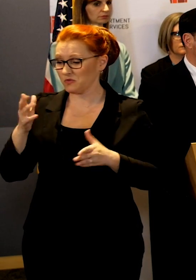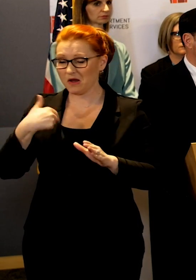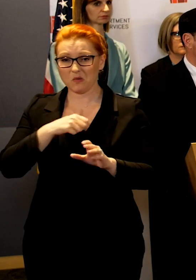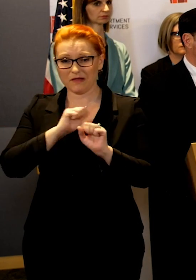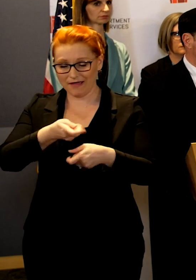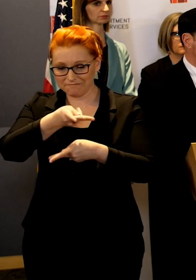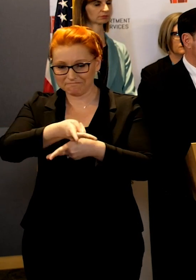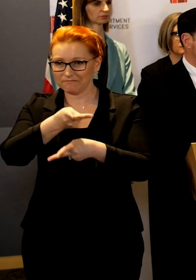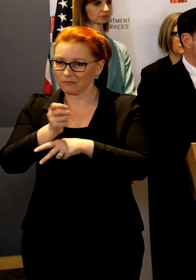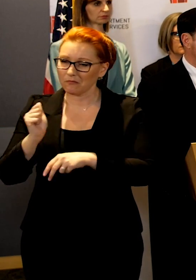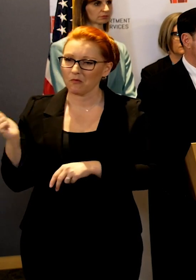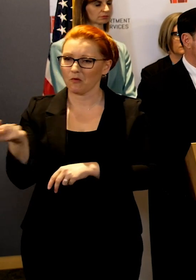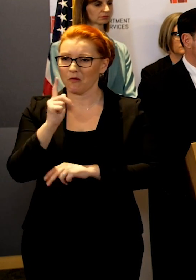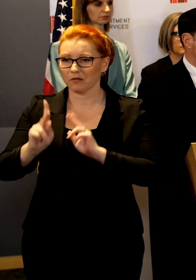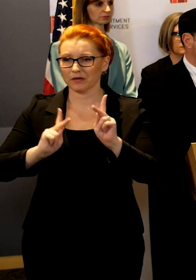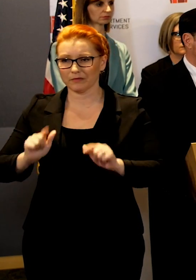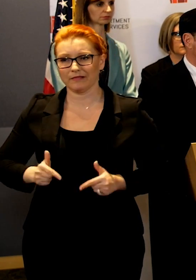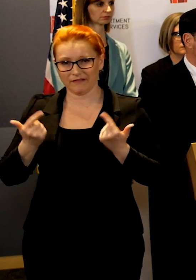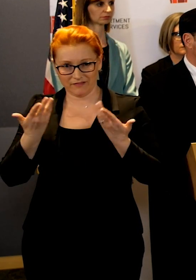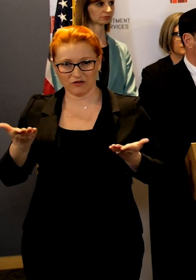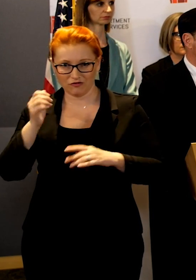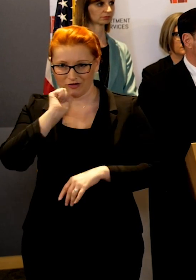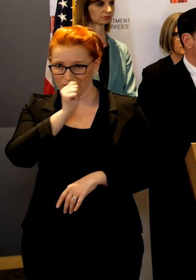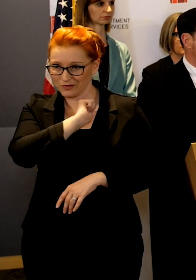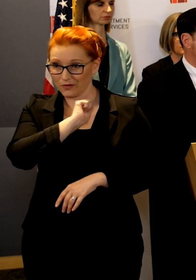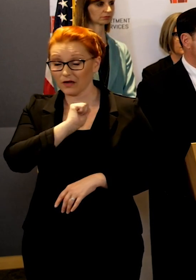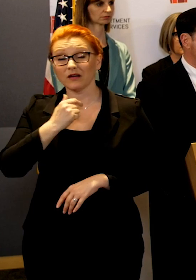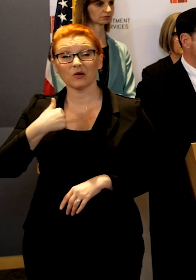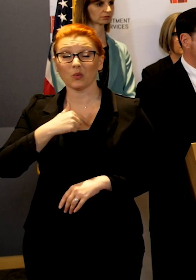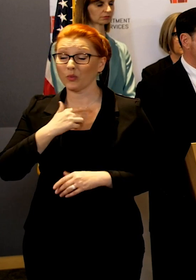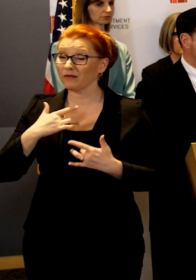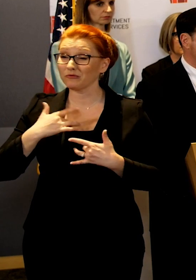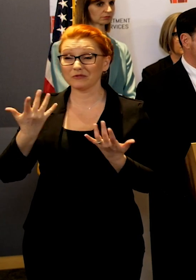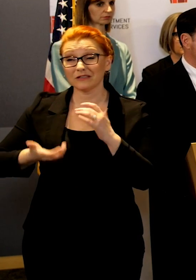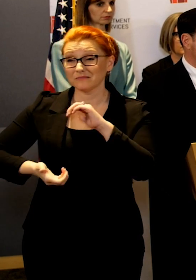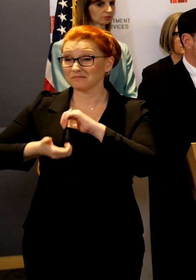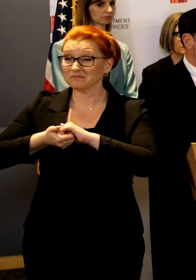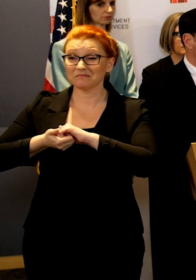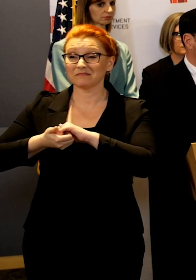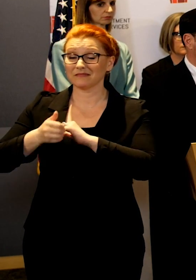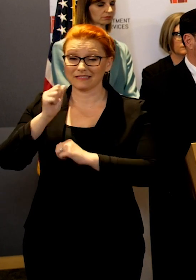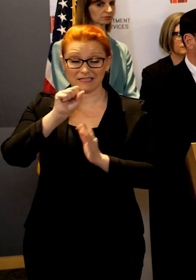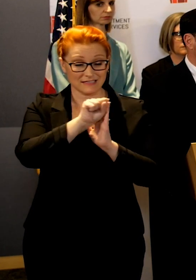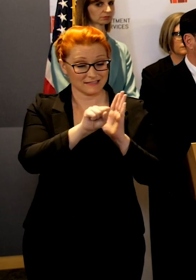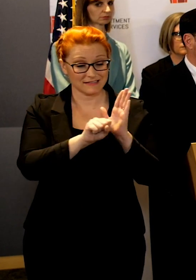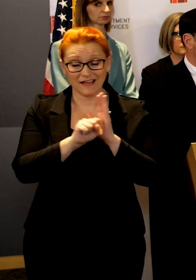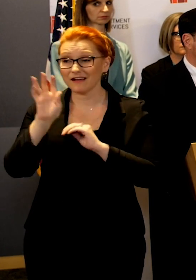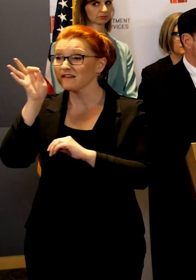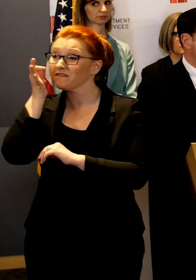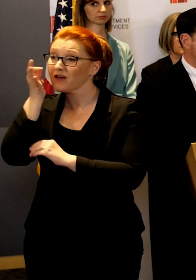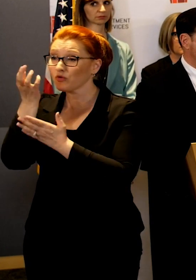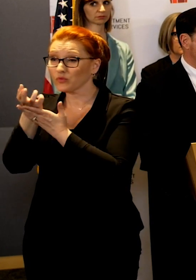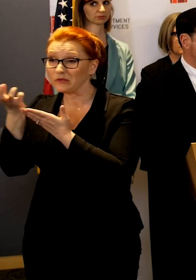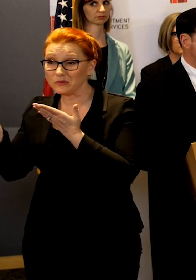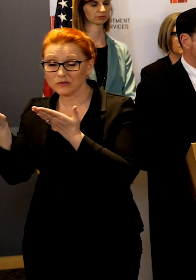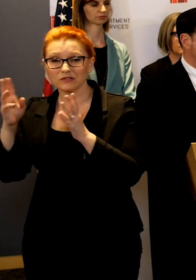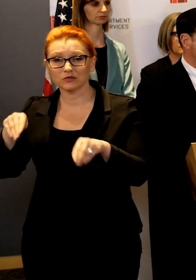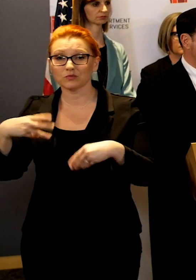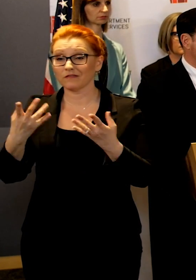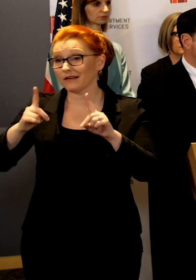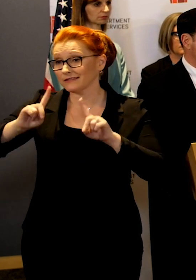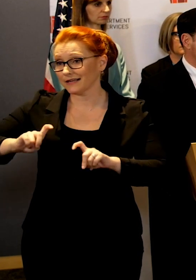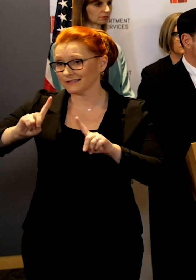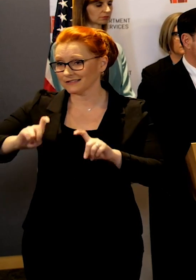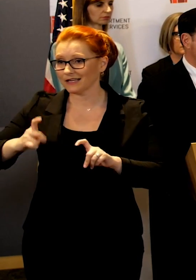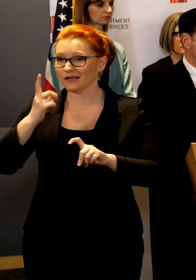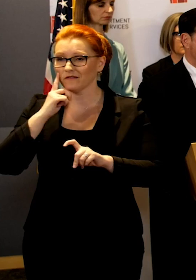that reside in the state of Arizona. We are happy to partner with both the state as well as other federal resources to provide testing